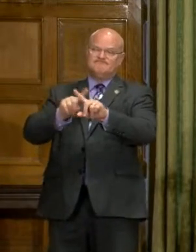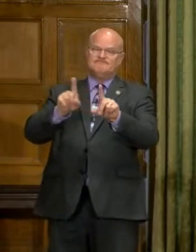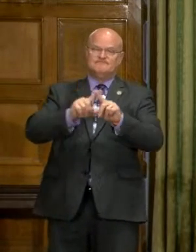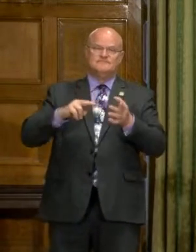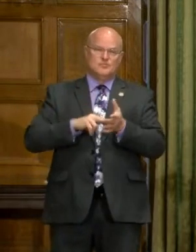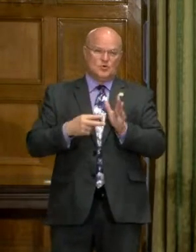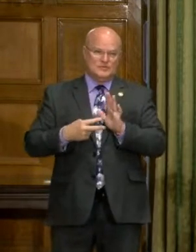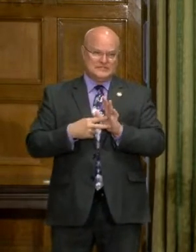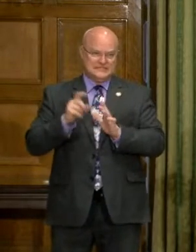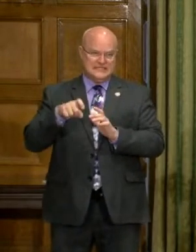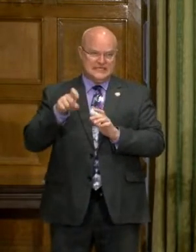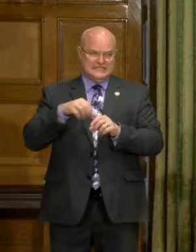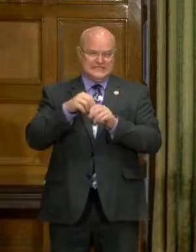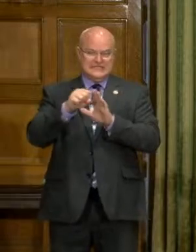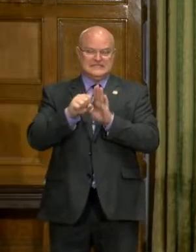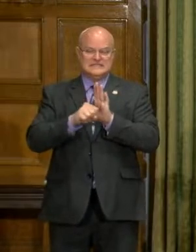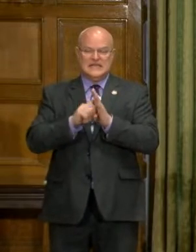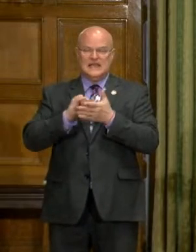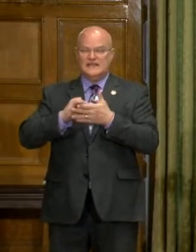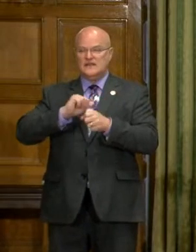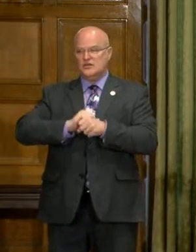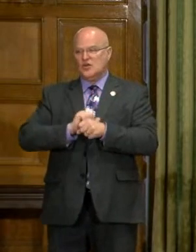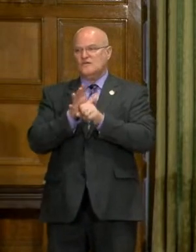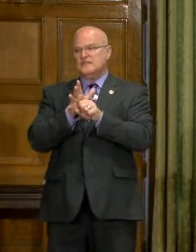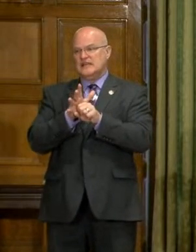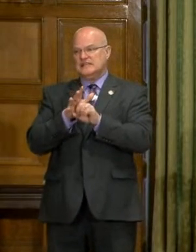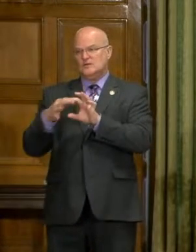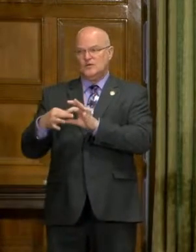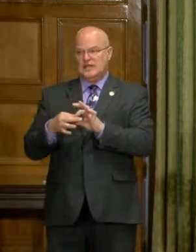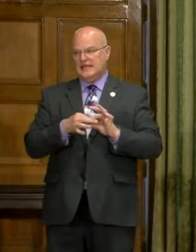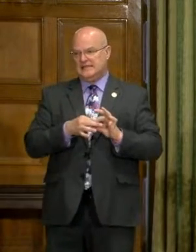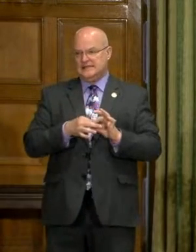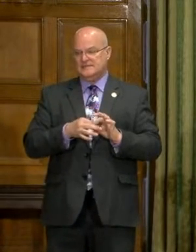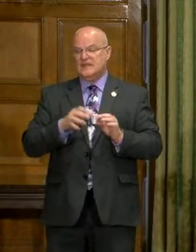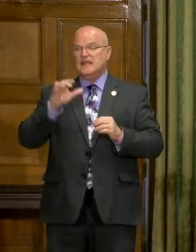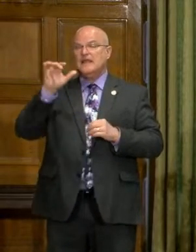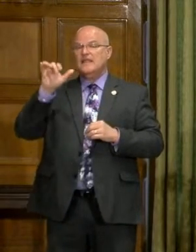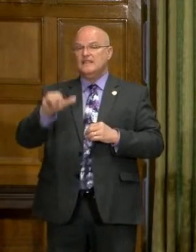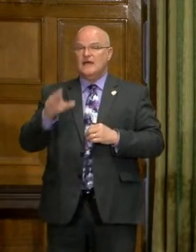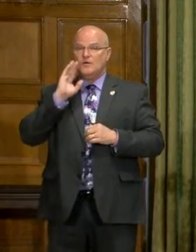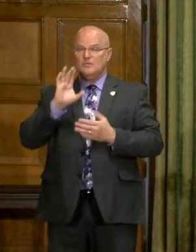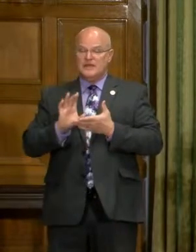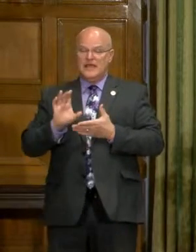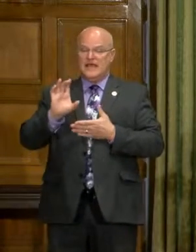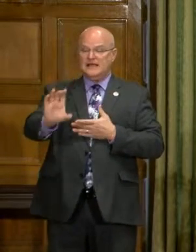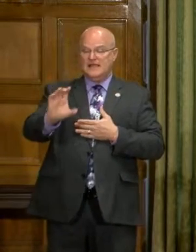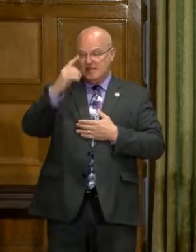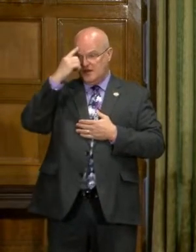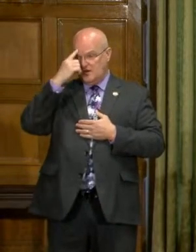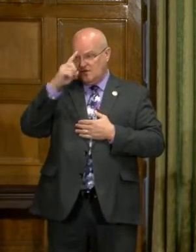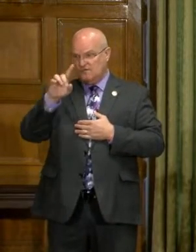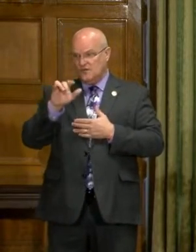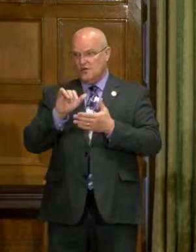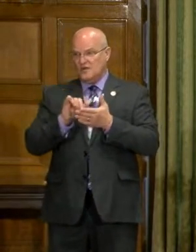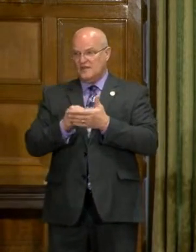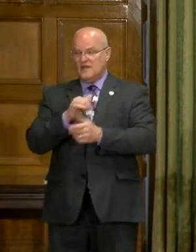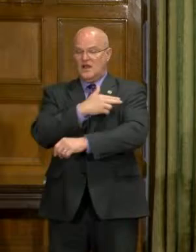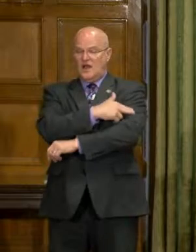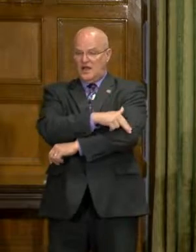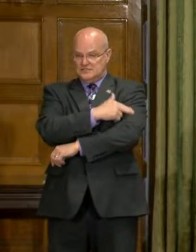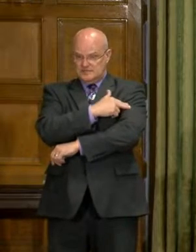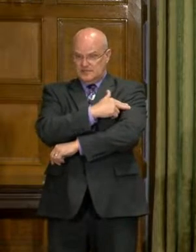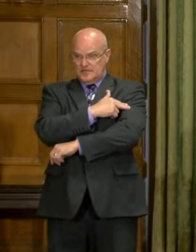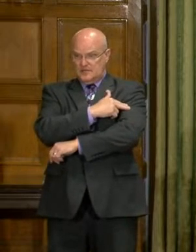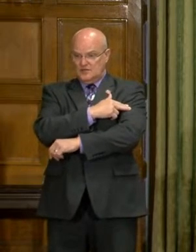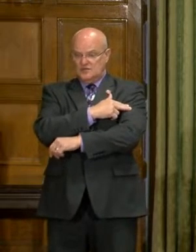different purposes and needs in our state that are COVID-19 related. That which will be allocated to the